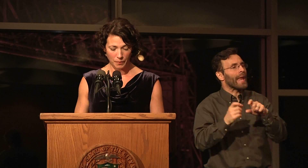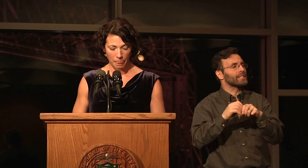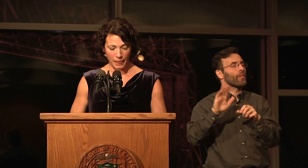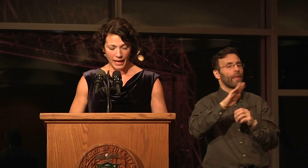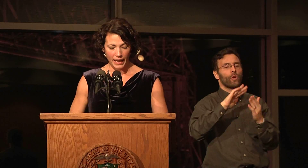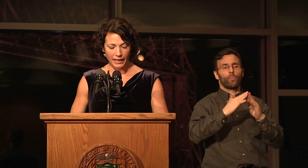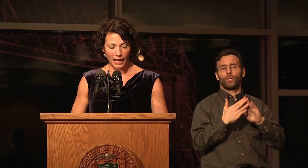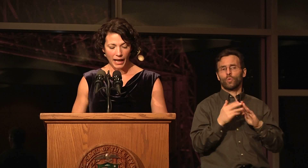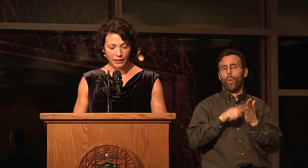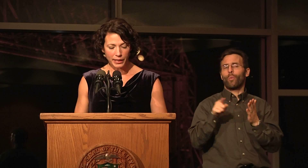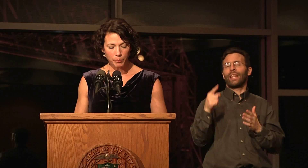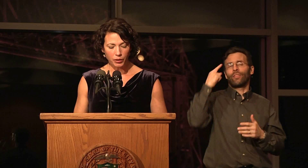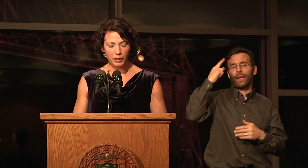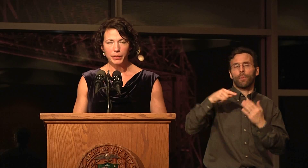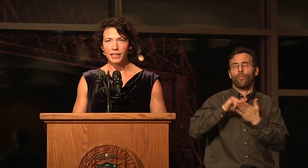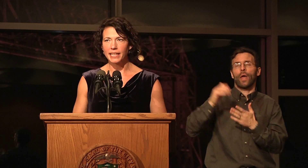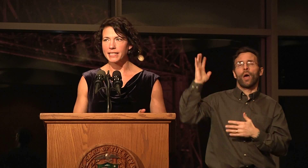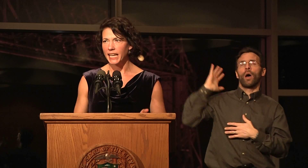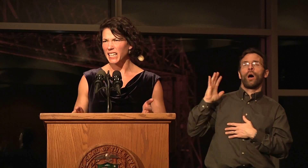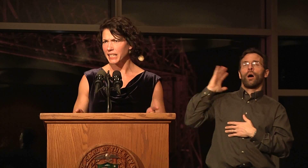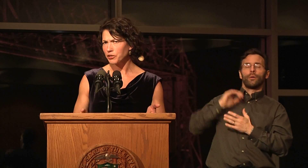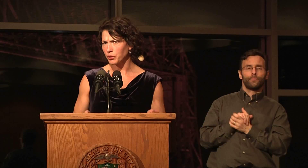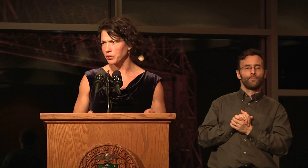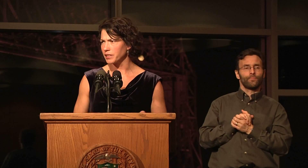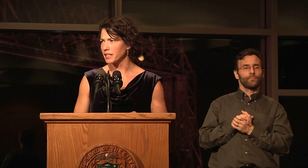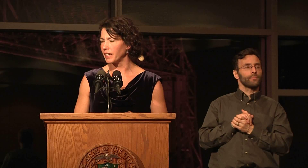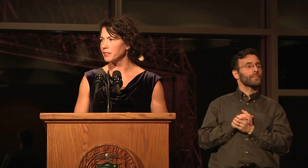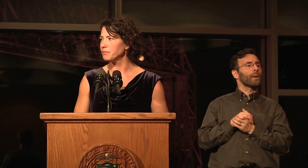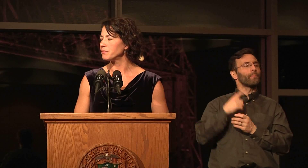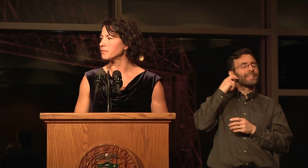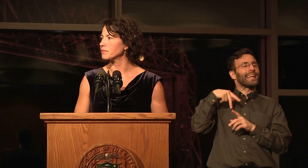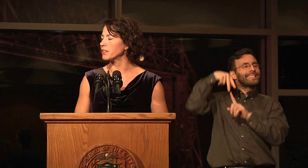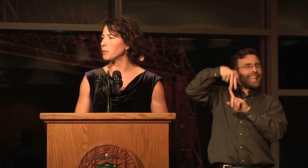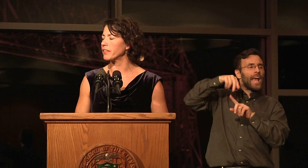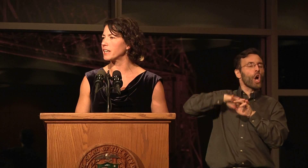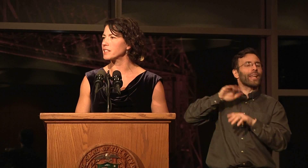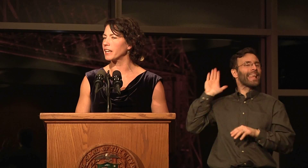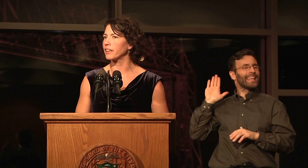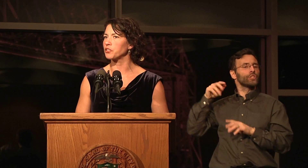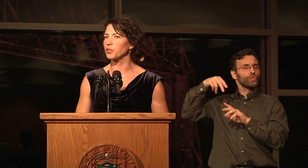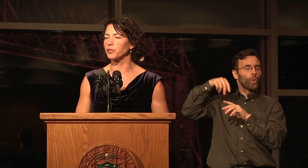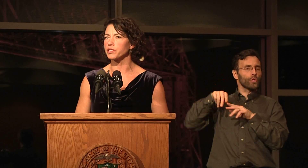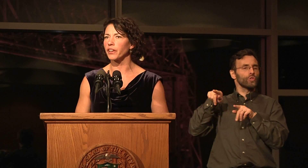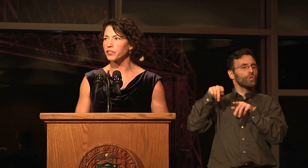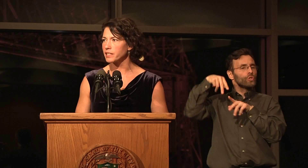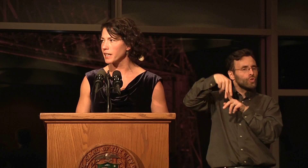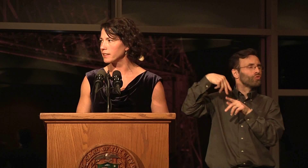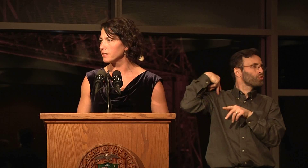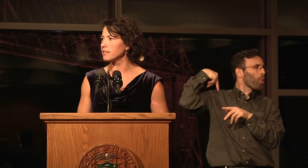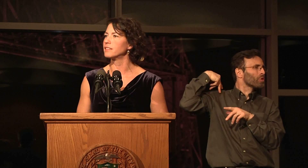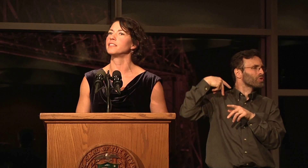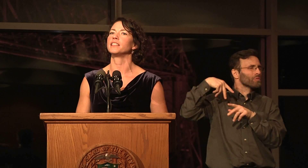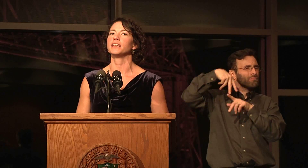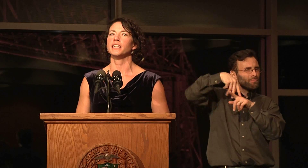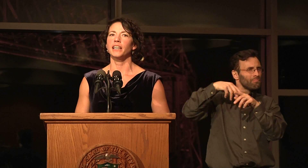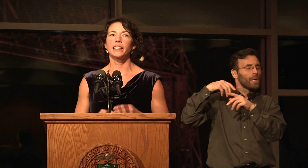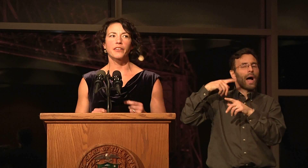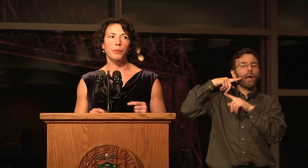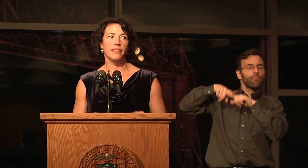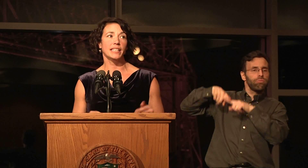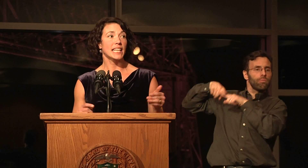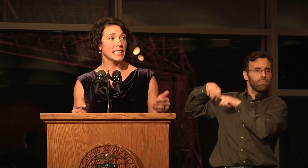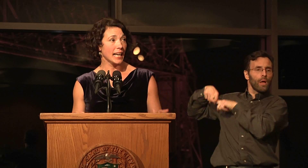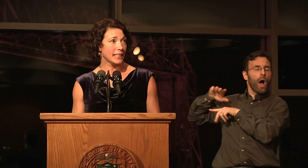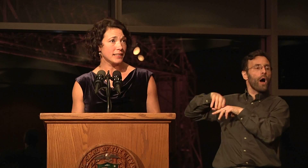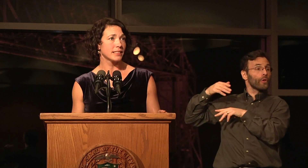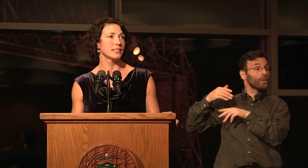communities? And I think about him because I stand on his shoulders tonight, in the way that I stand on the shoulders of other descendants, and on the